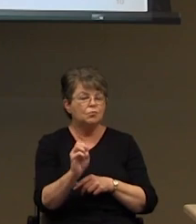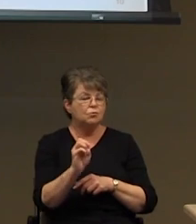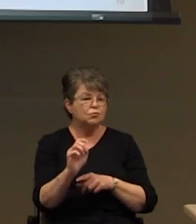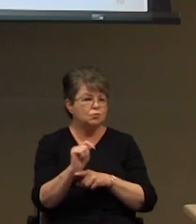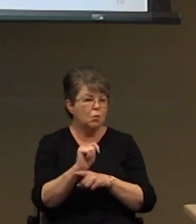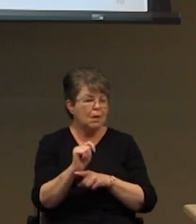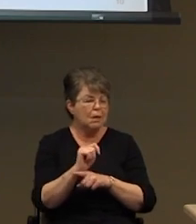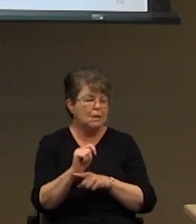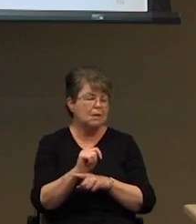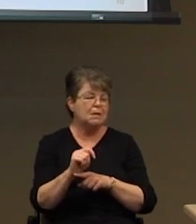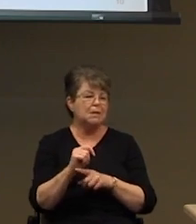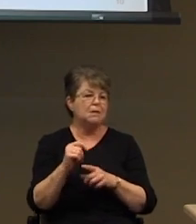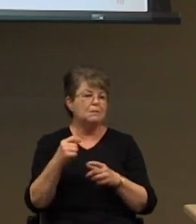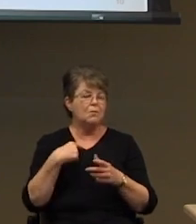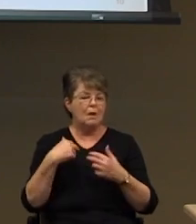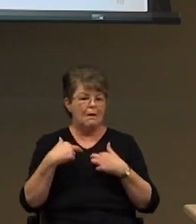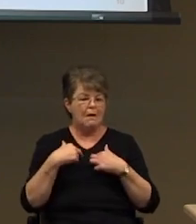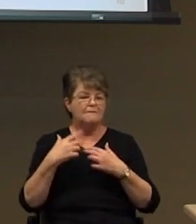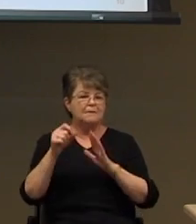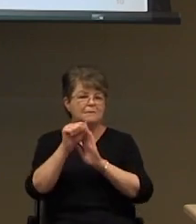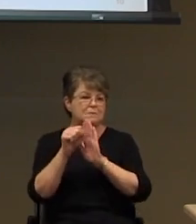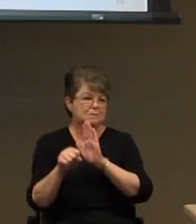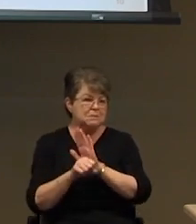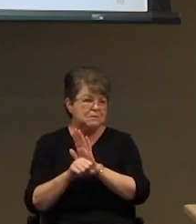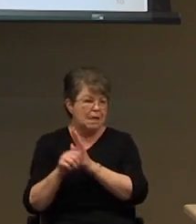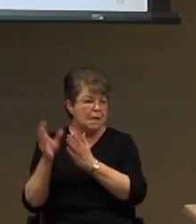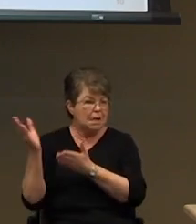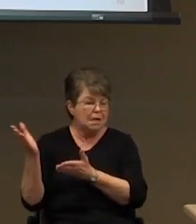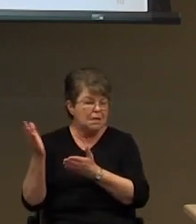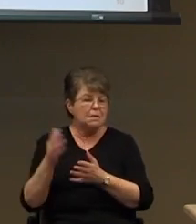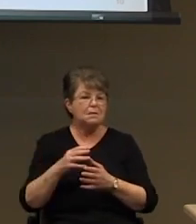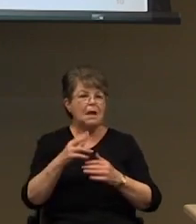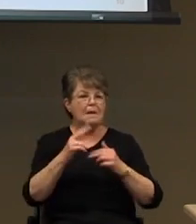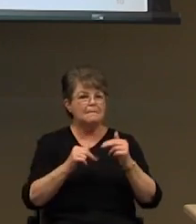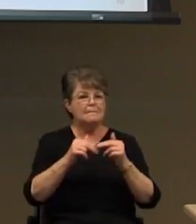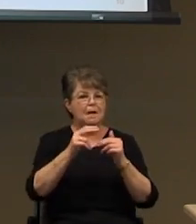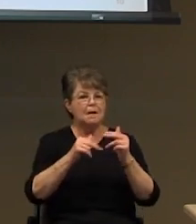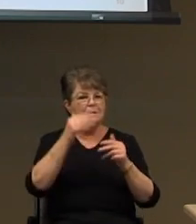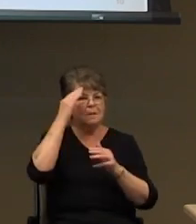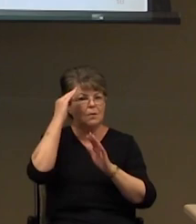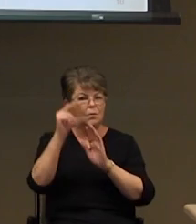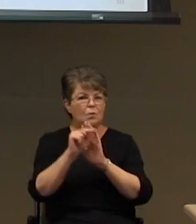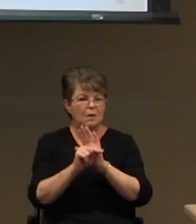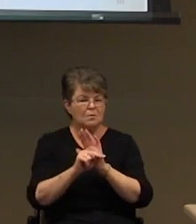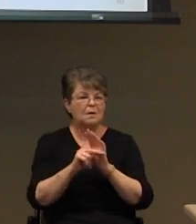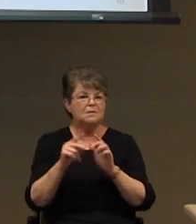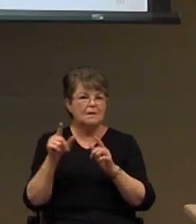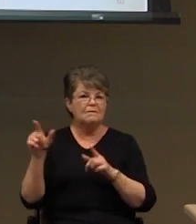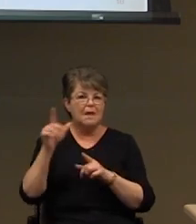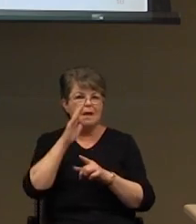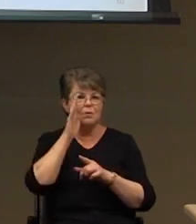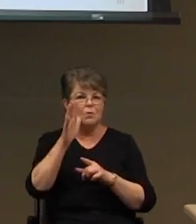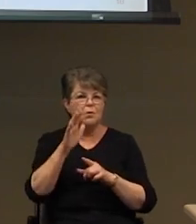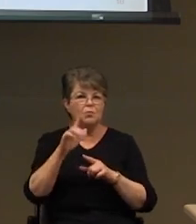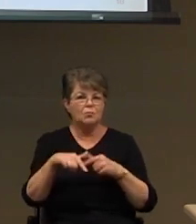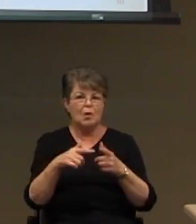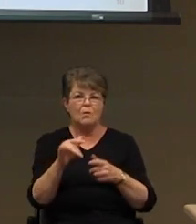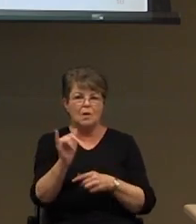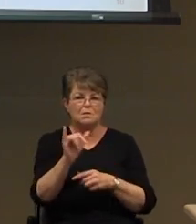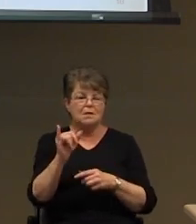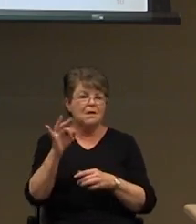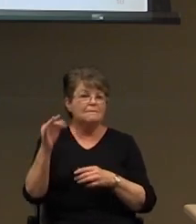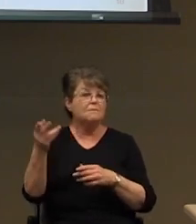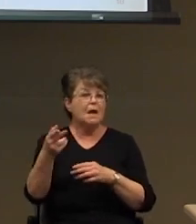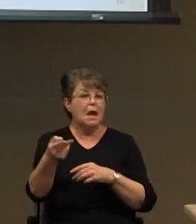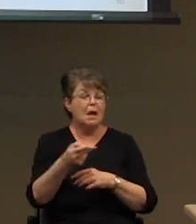here's what the state puts on the table for stuff like that, and build awareness. And they will then go also, even if they hire a